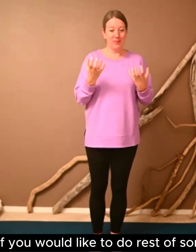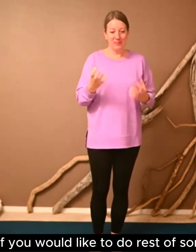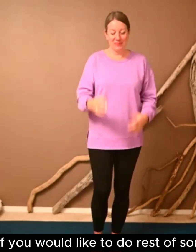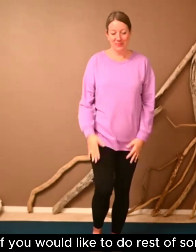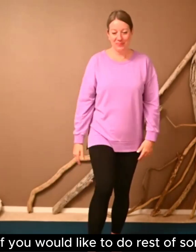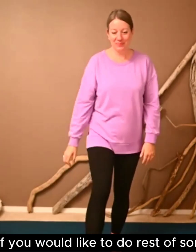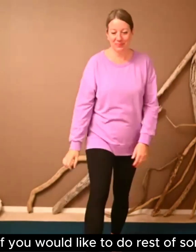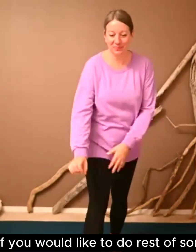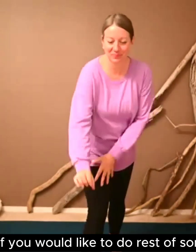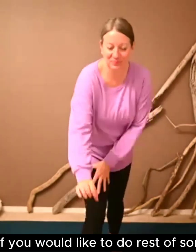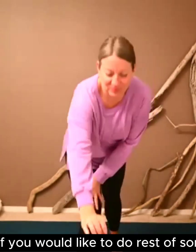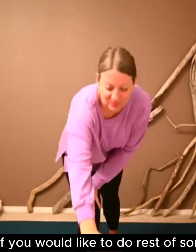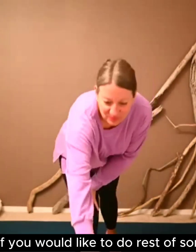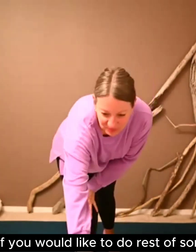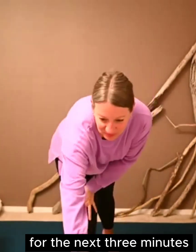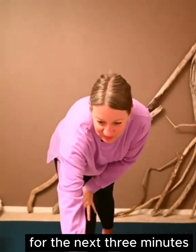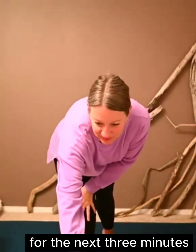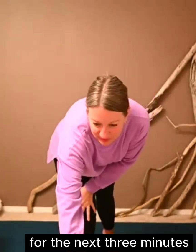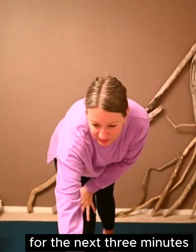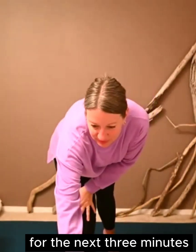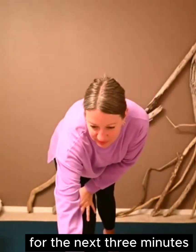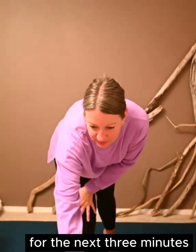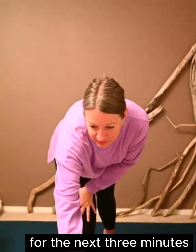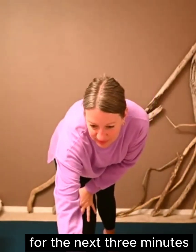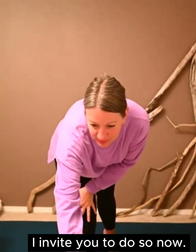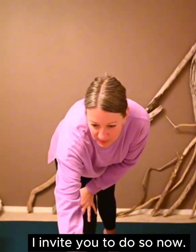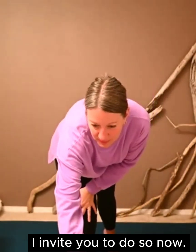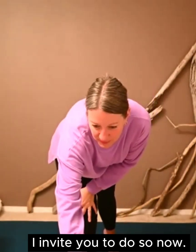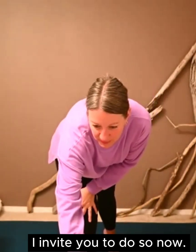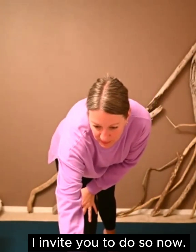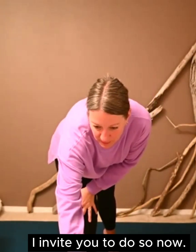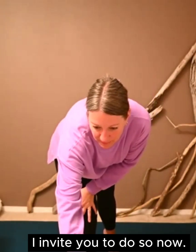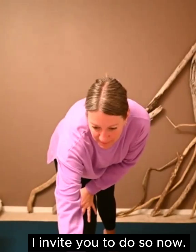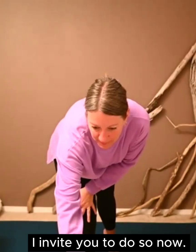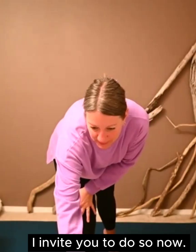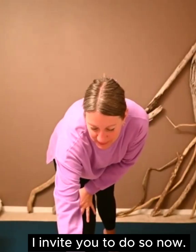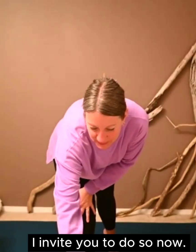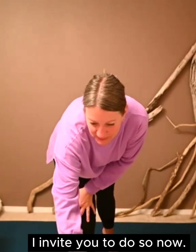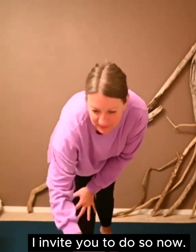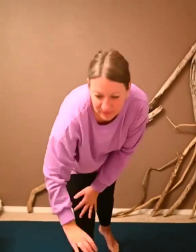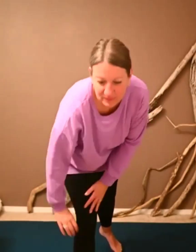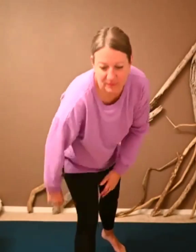do rest of some sort for the next 3 minutes, I invite you to do so now.